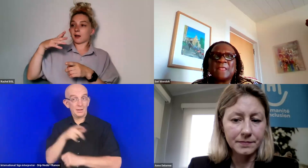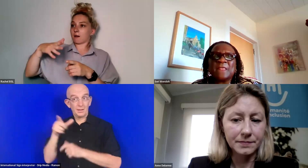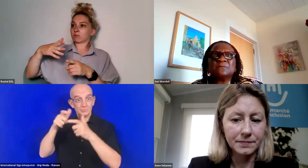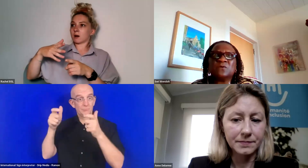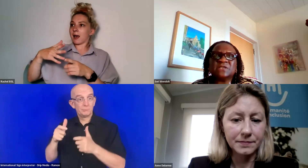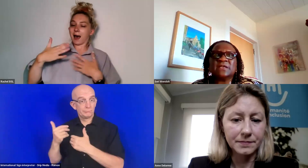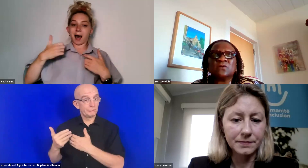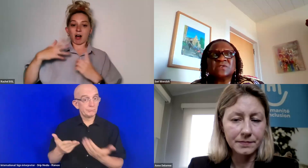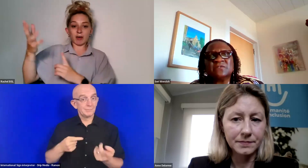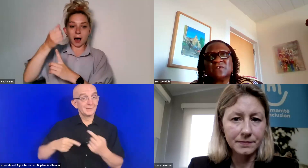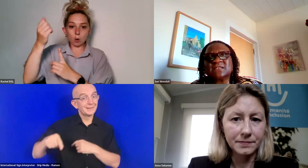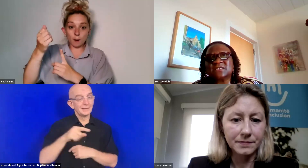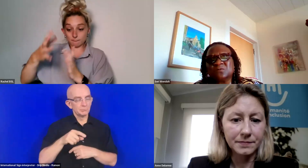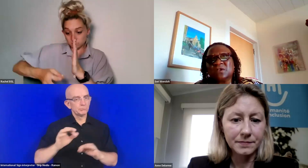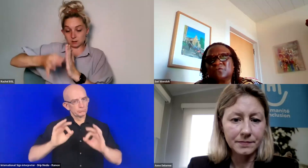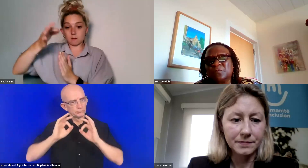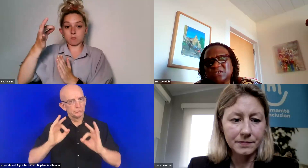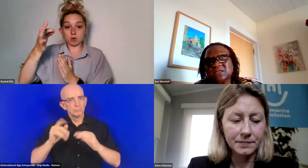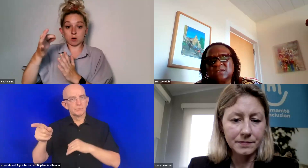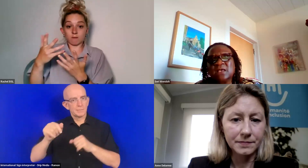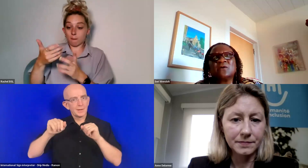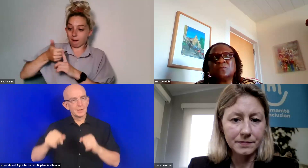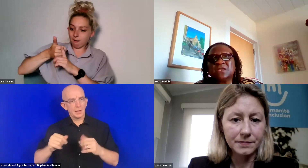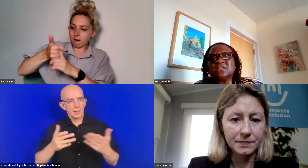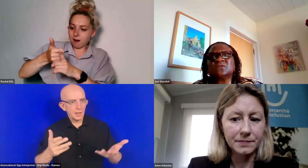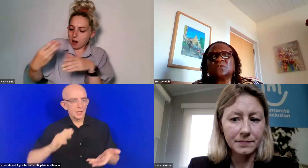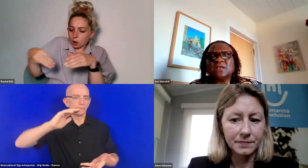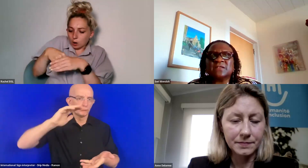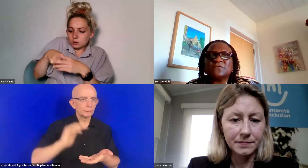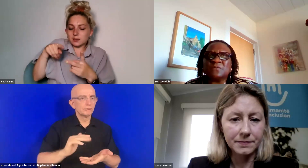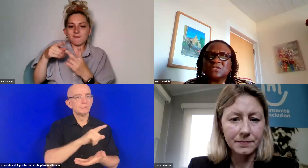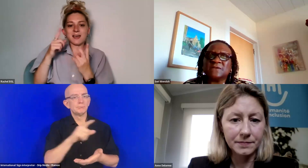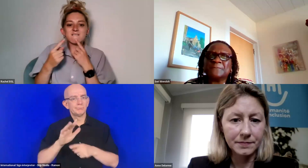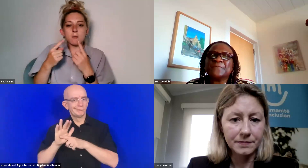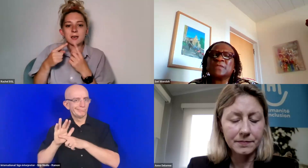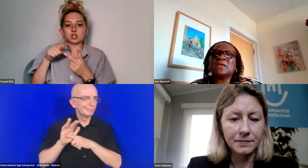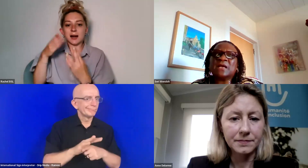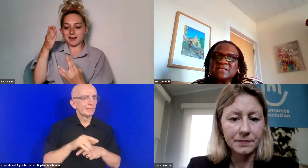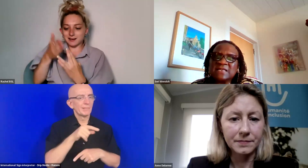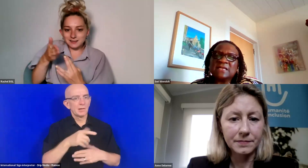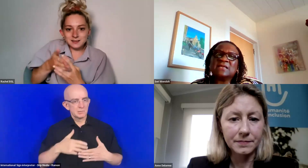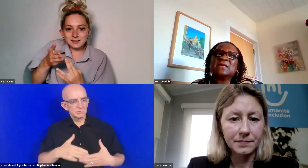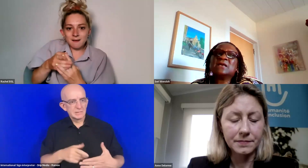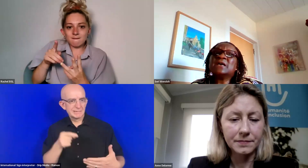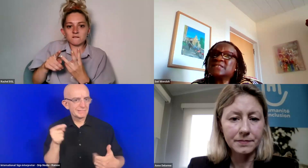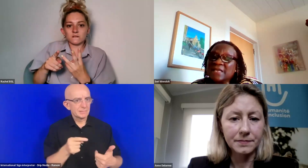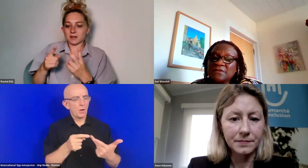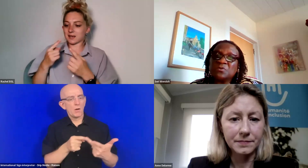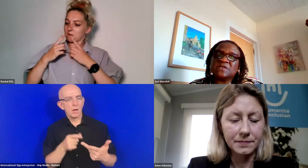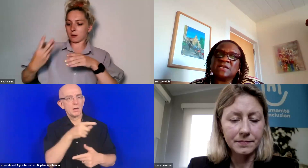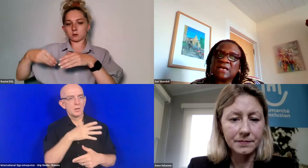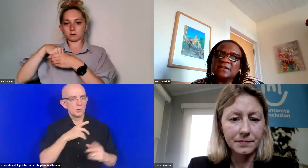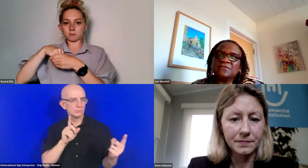outcomes by supporting inclusive, accessible information, communication of health information, counseling,